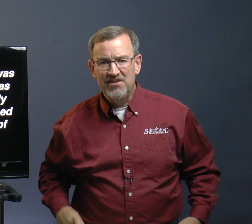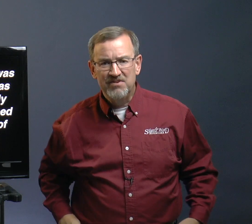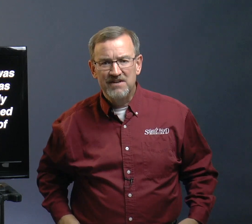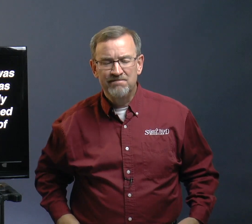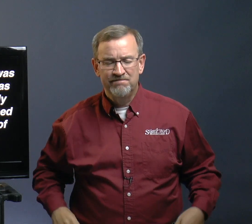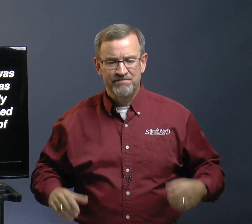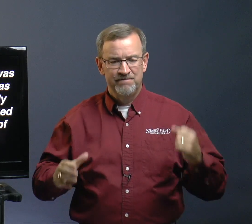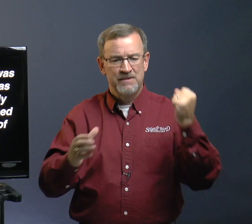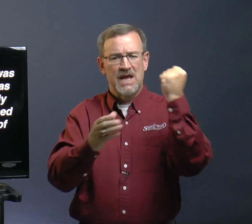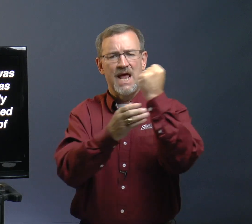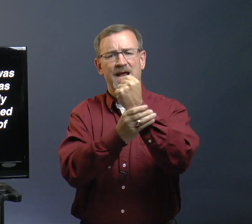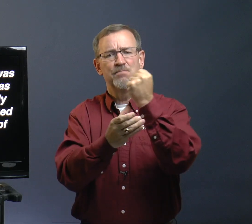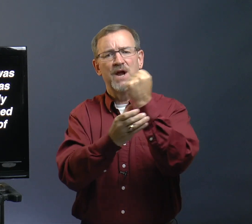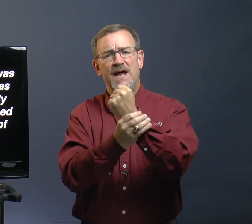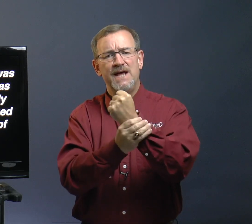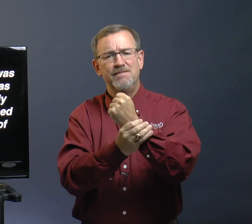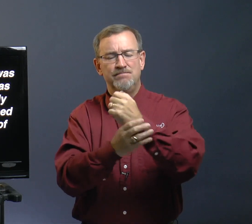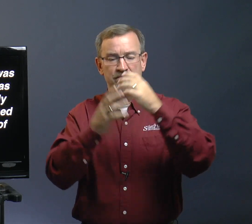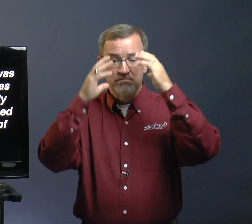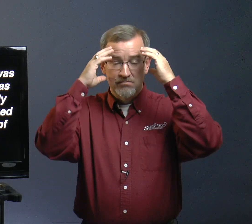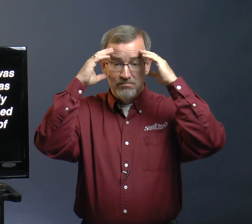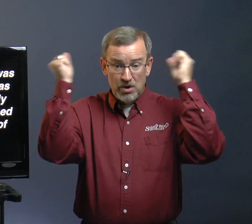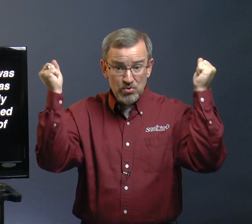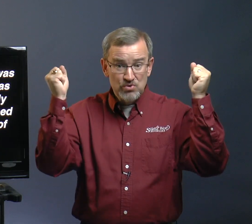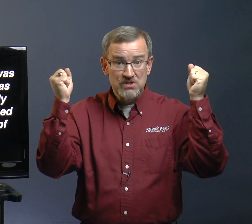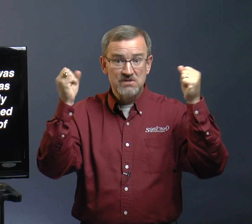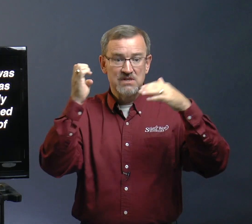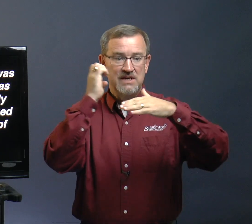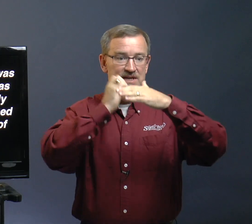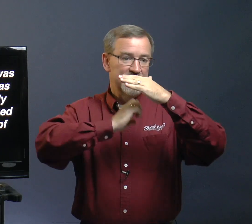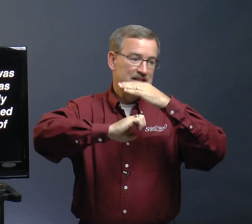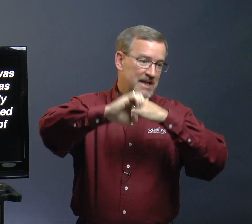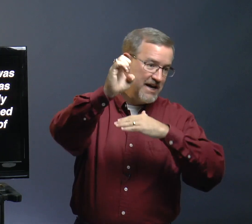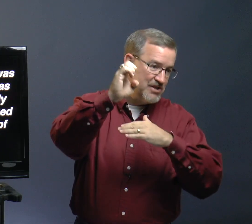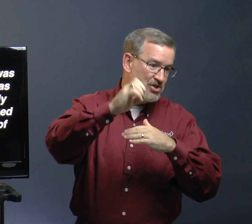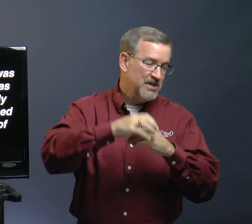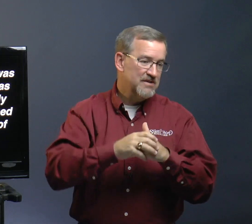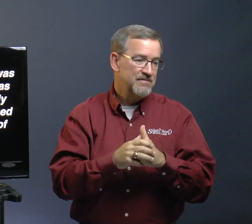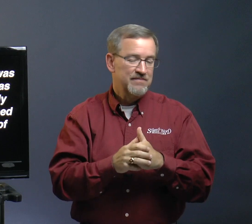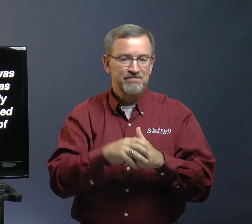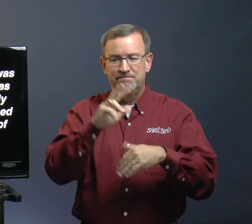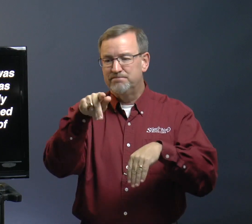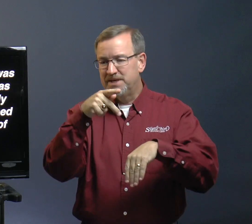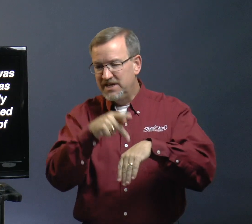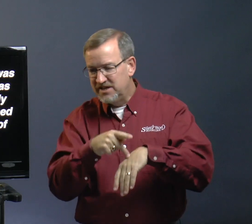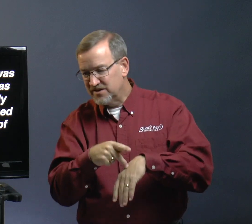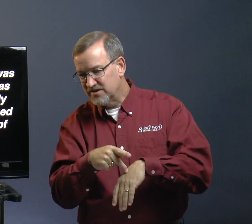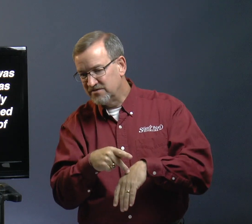David, Abraham, Moses, Elijah, Peter,